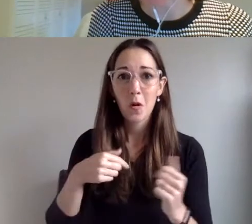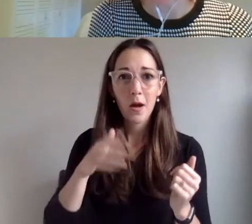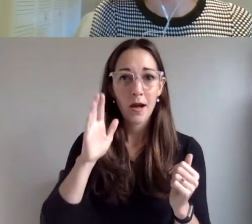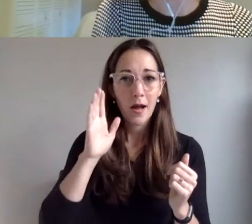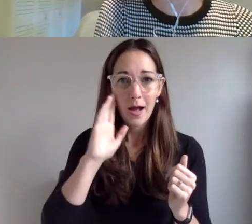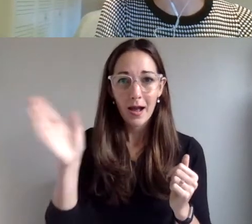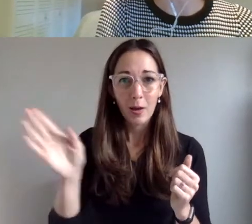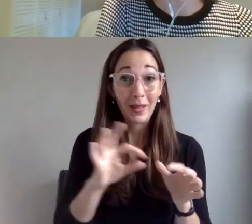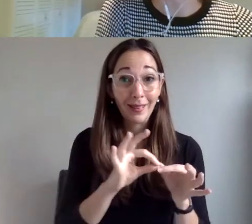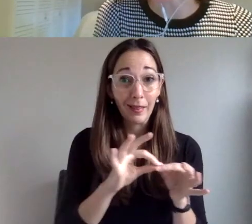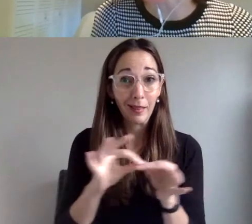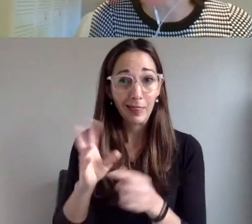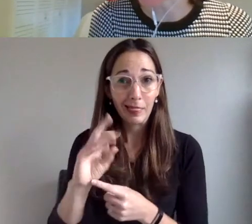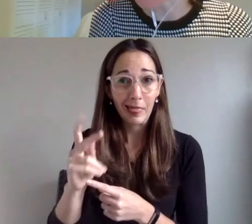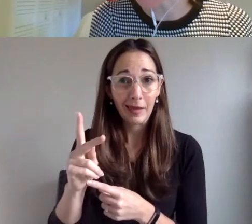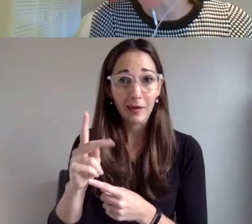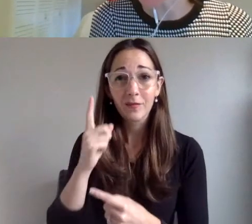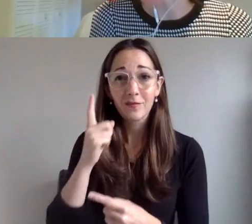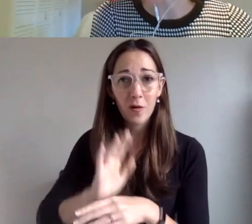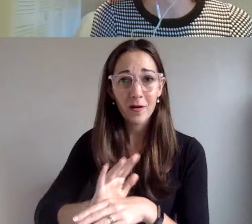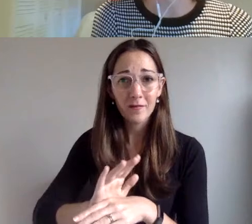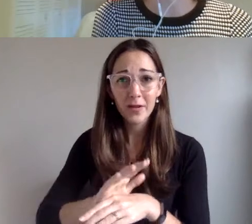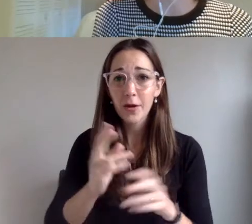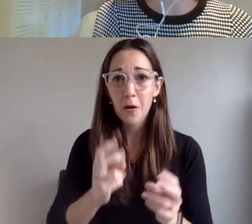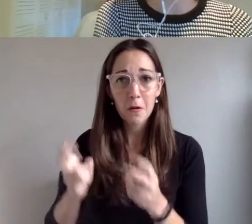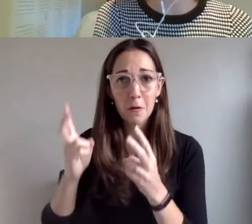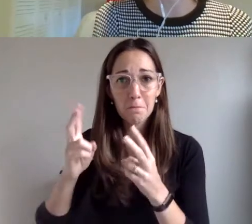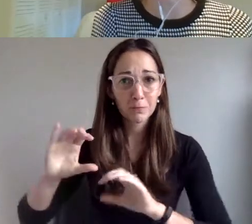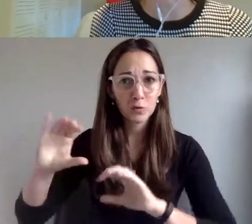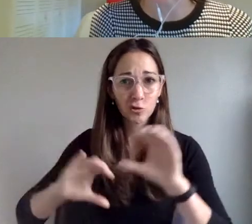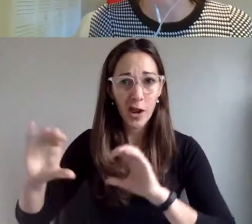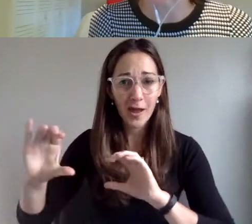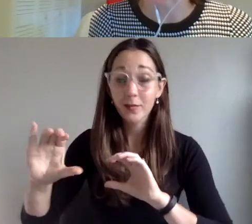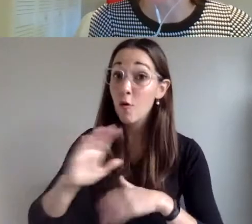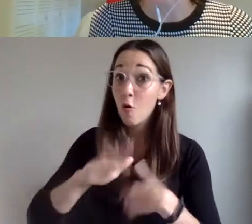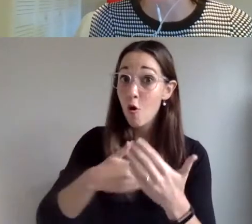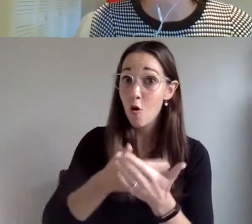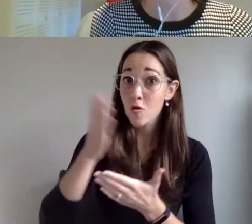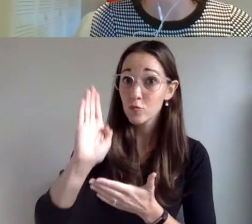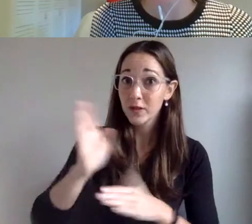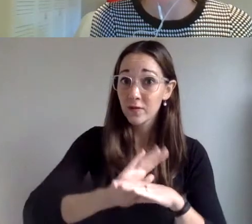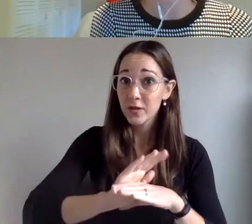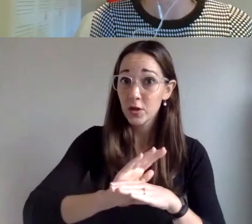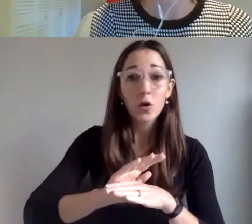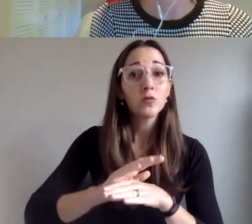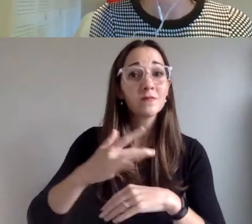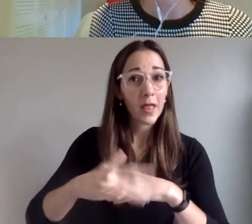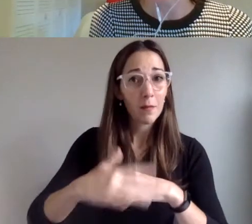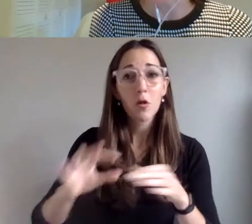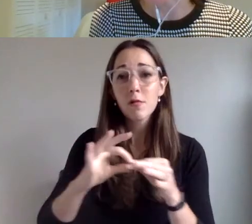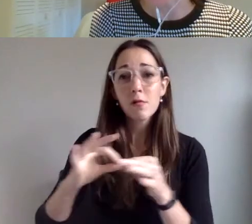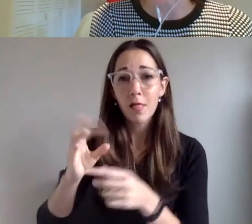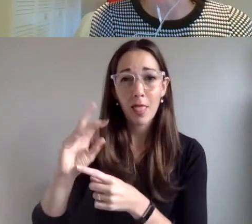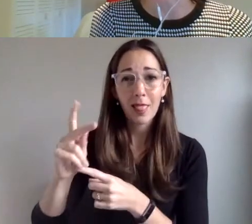the chat box. Jesper's video and all of our presenters' videos are available in the link that I just shared in the chat box. So